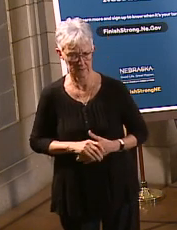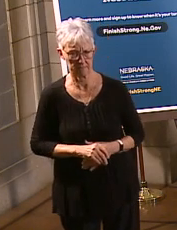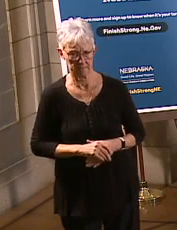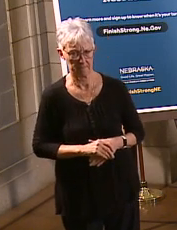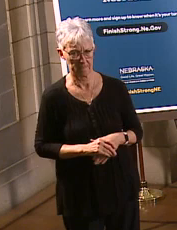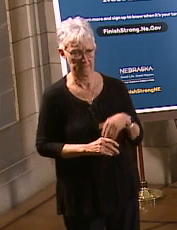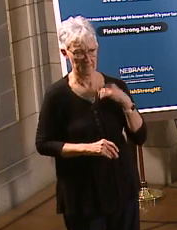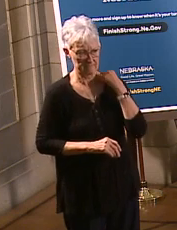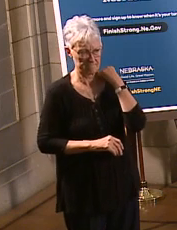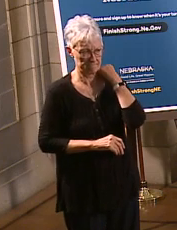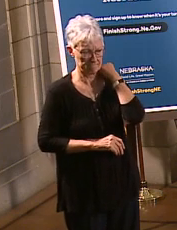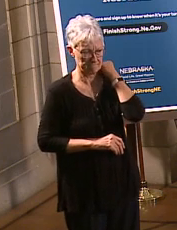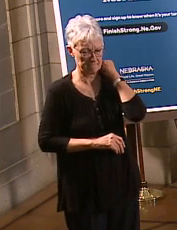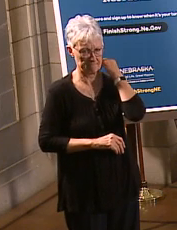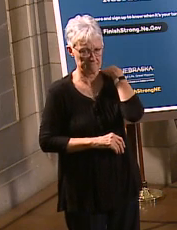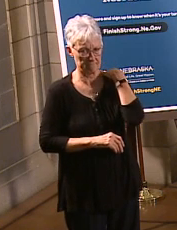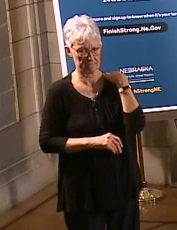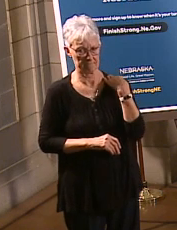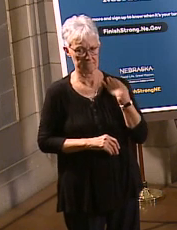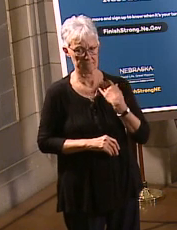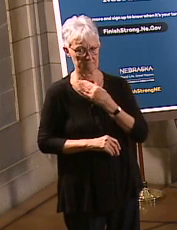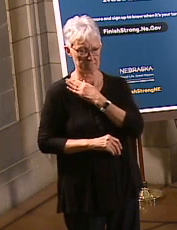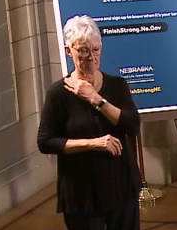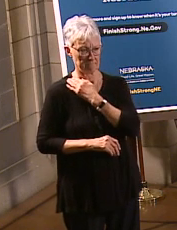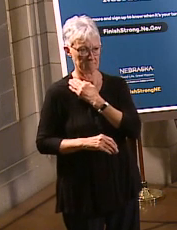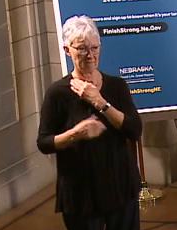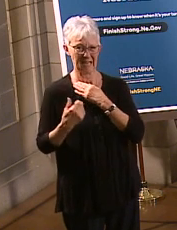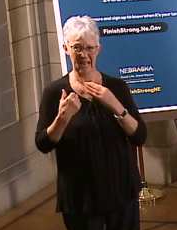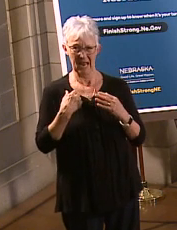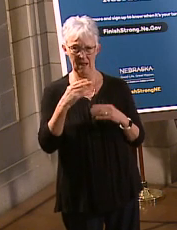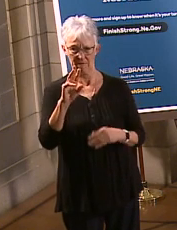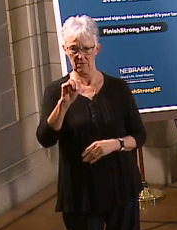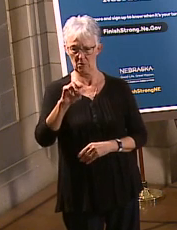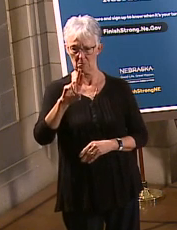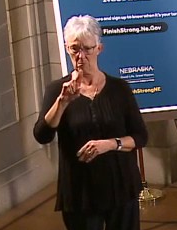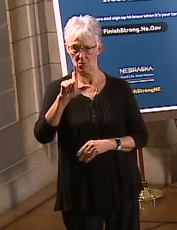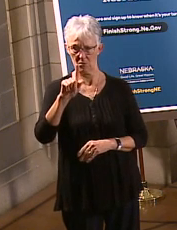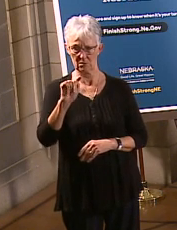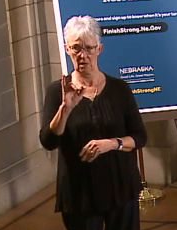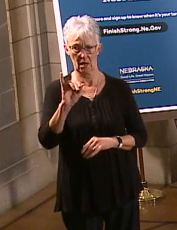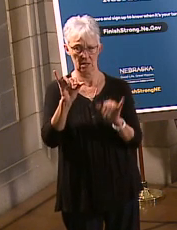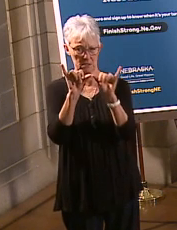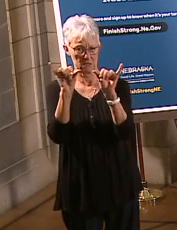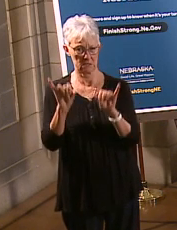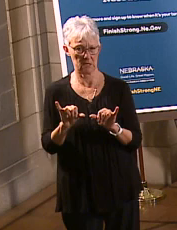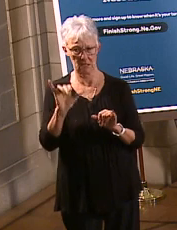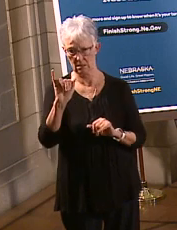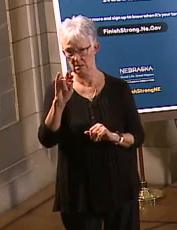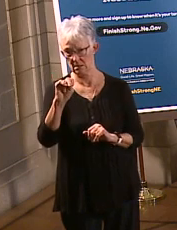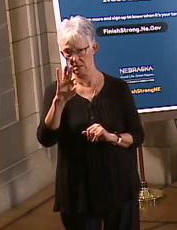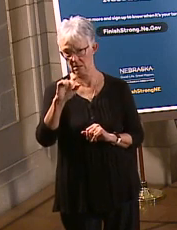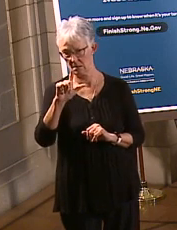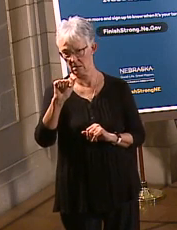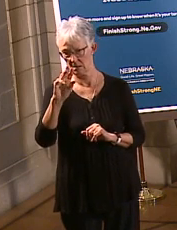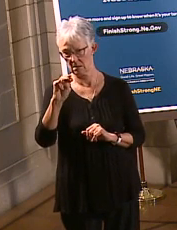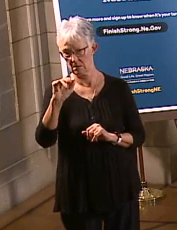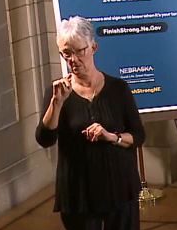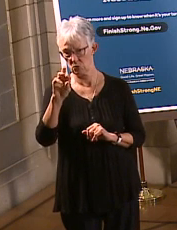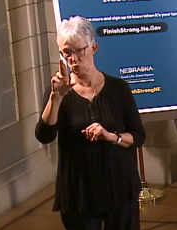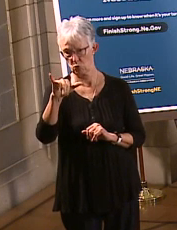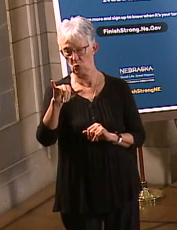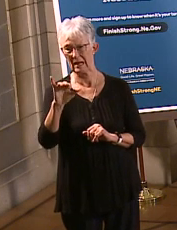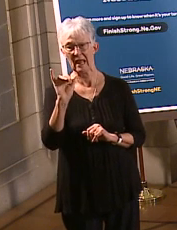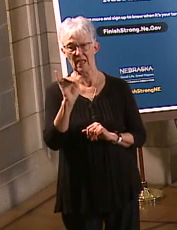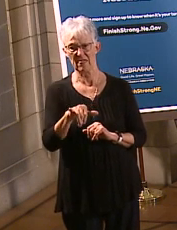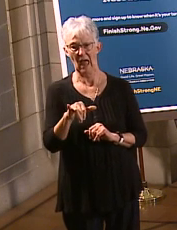far as COVID goes, you know, there was that multi-system inflammatory syndrome in children. That was a worry and a concern for